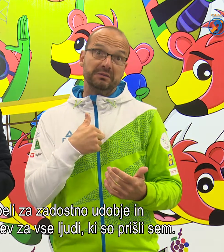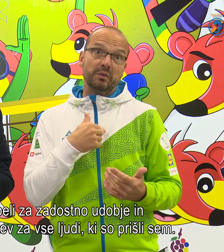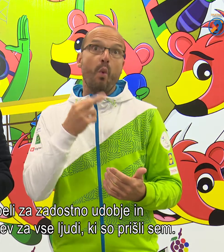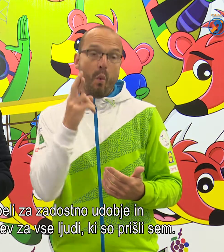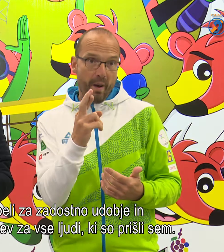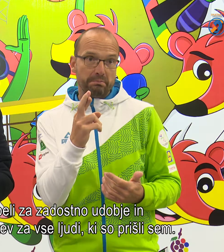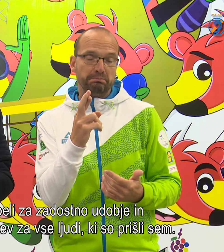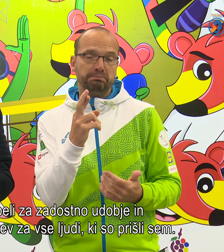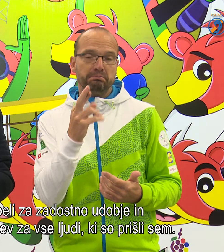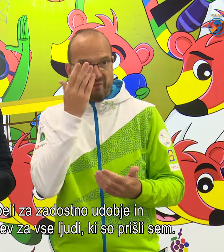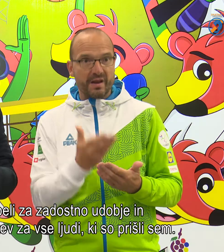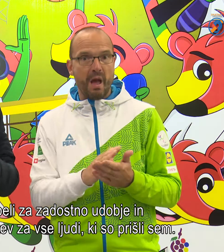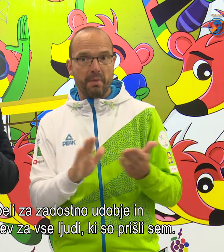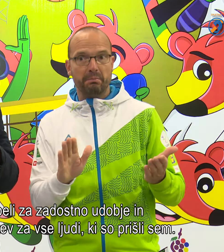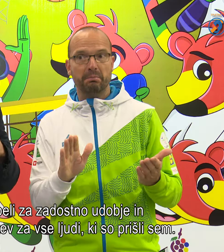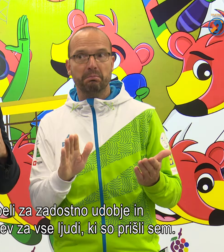we have